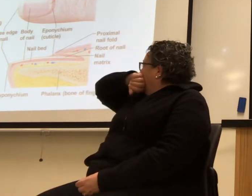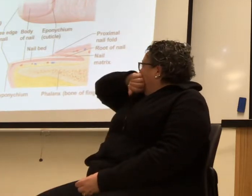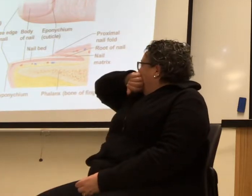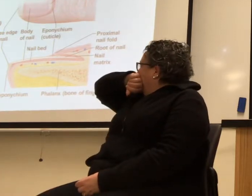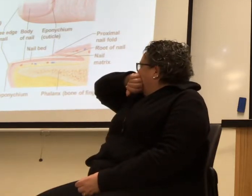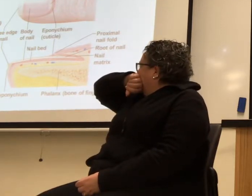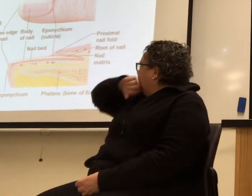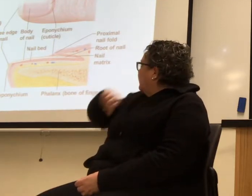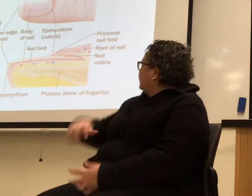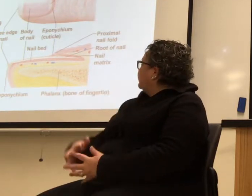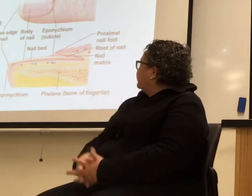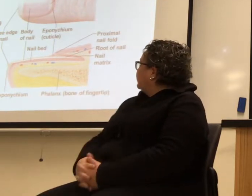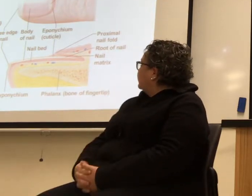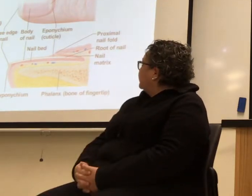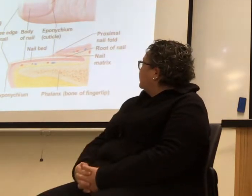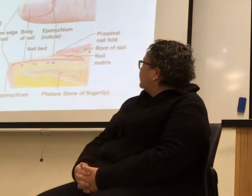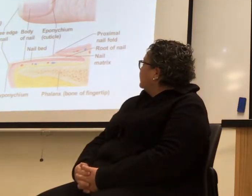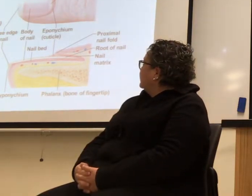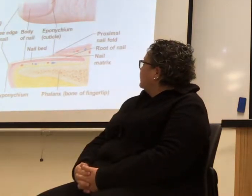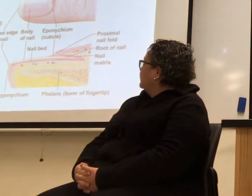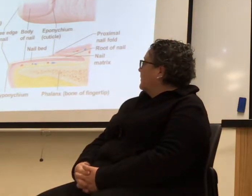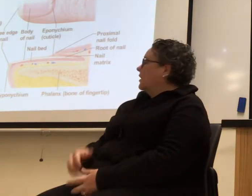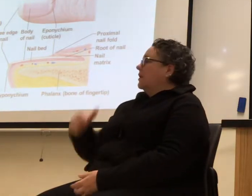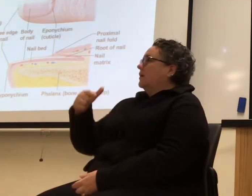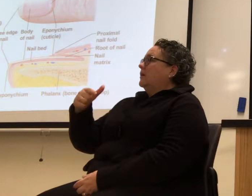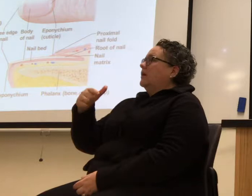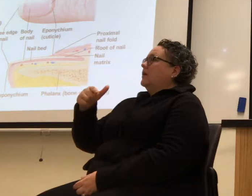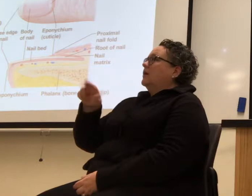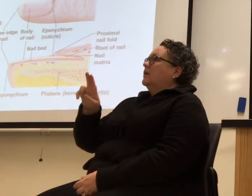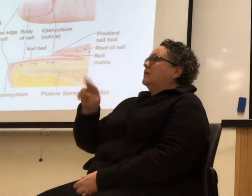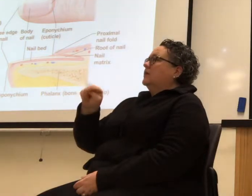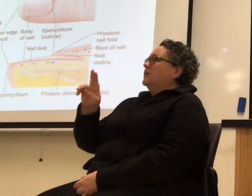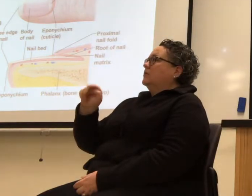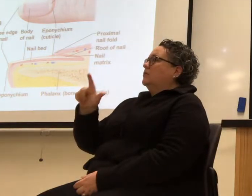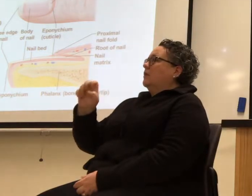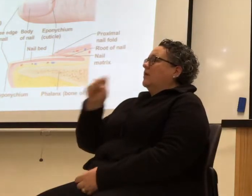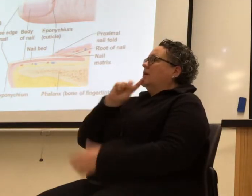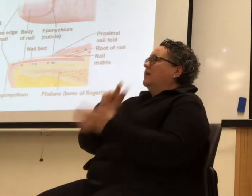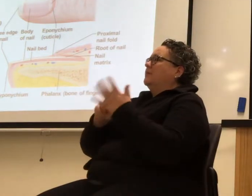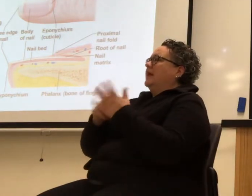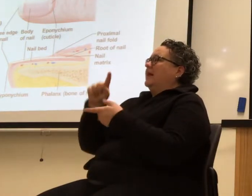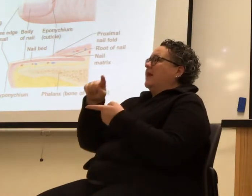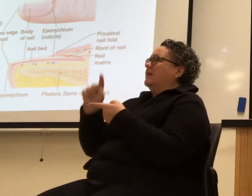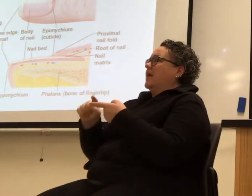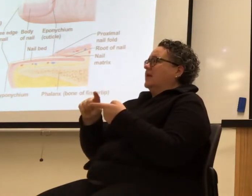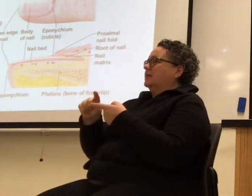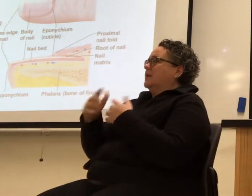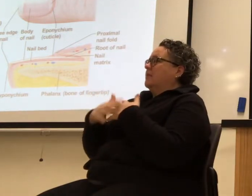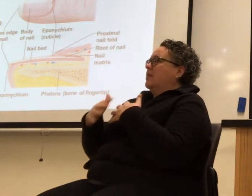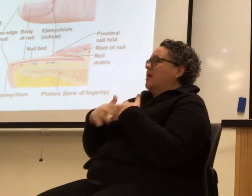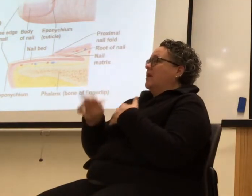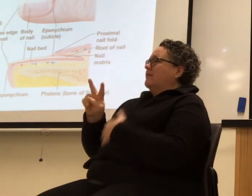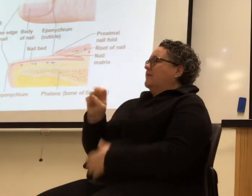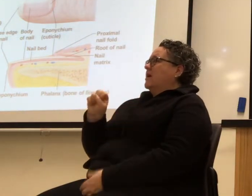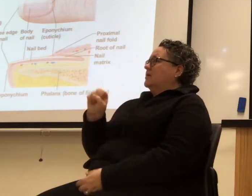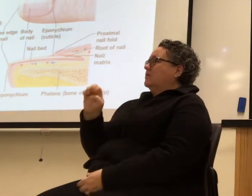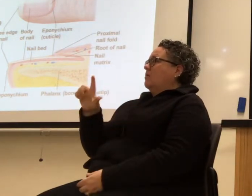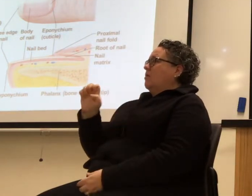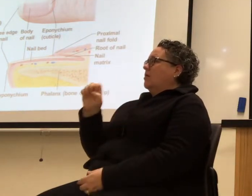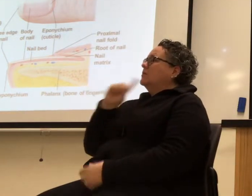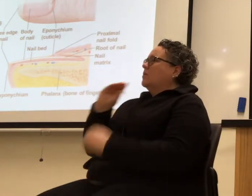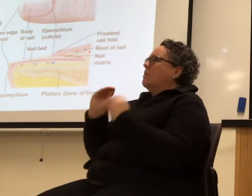Pale crescent. There's less blood vessels there, so it's more pale than the rest of the nail.